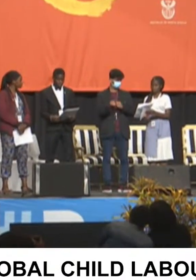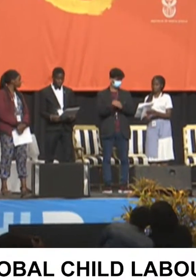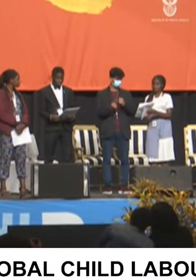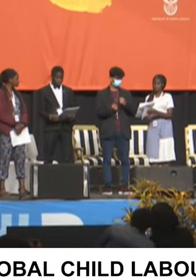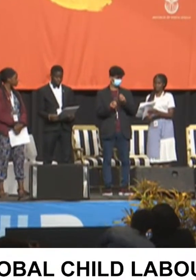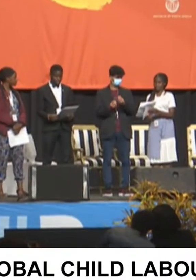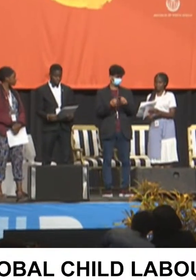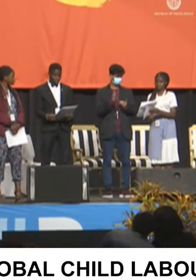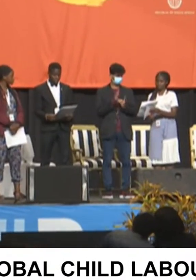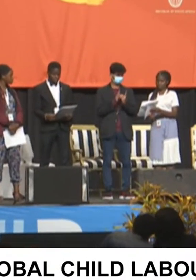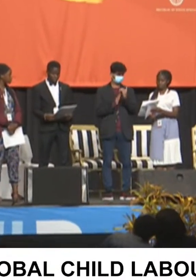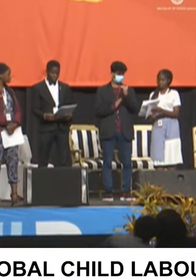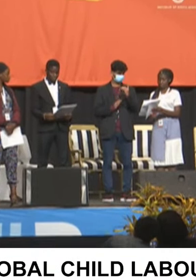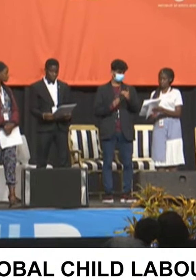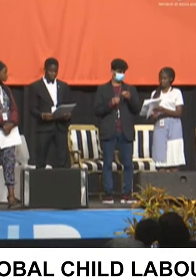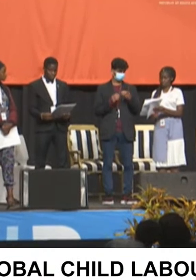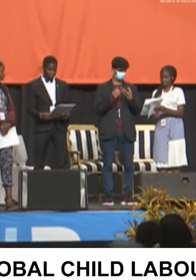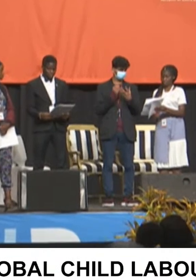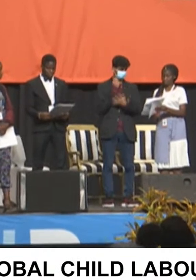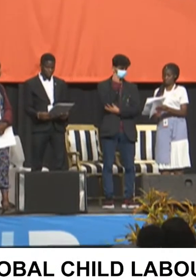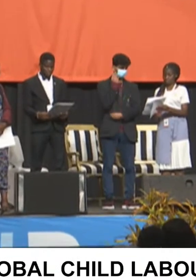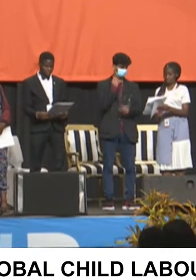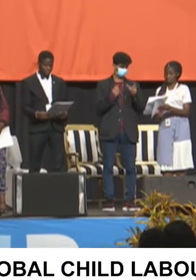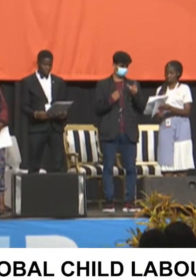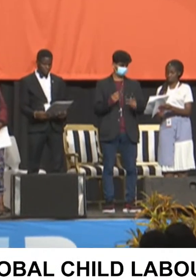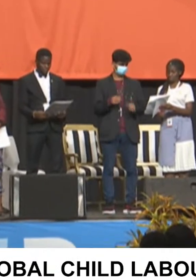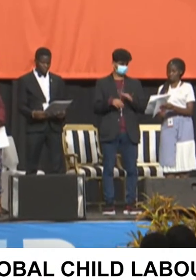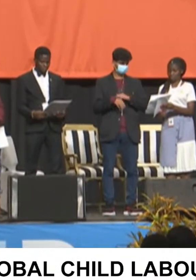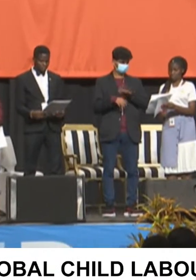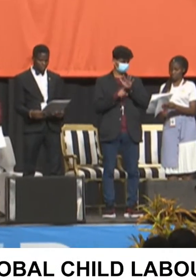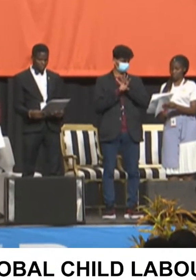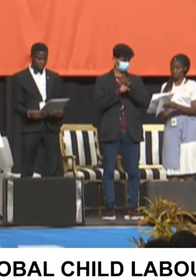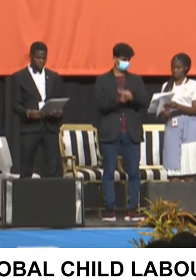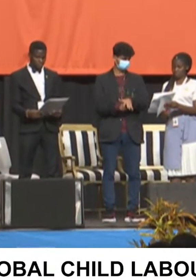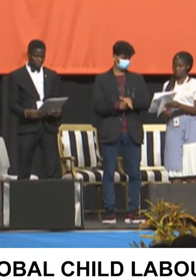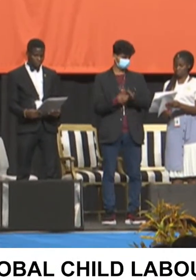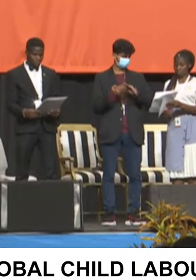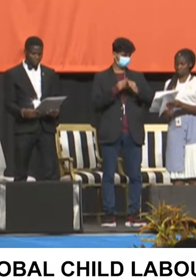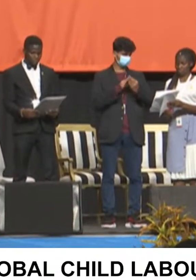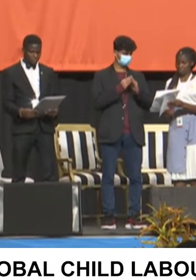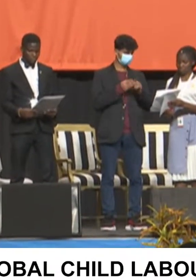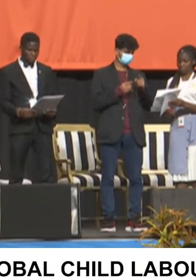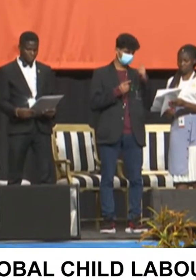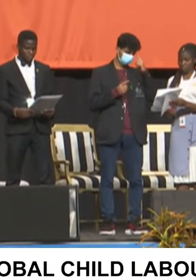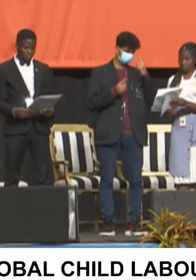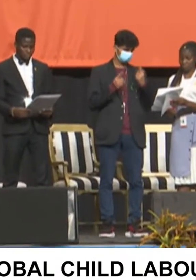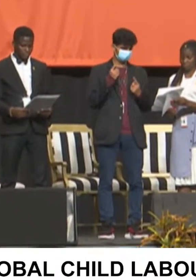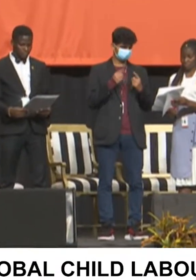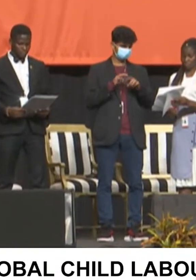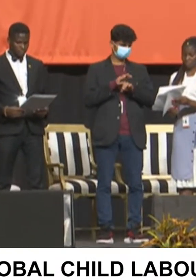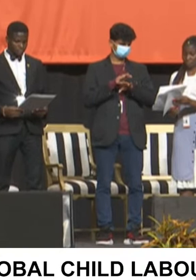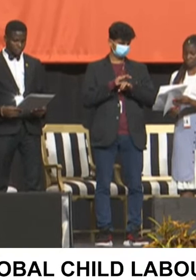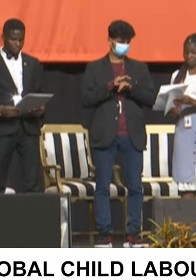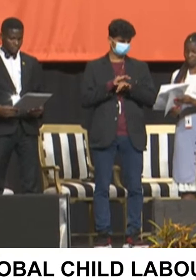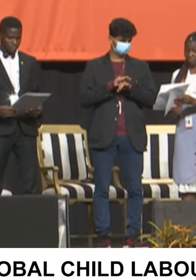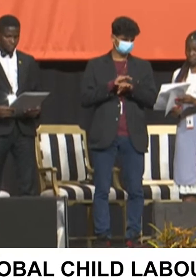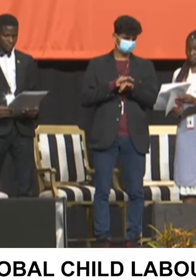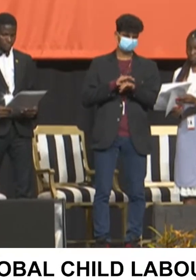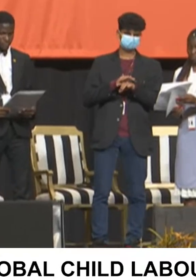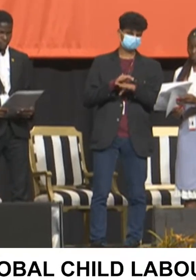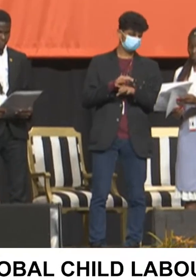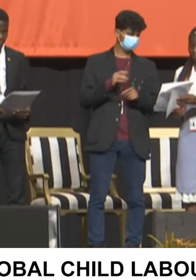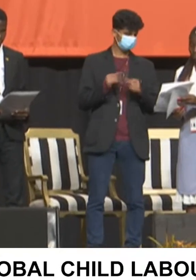budgetary allocations to support and enrich children's development, especially in poorer and most marginalized